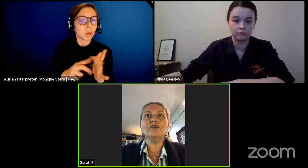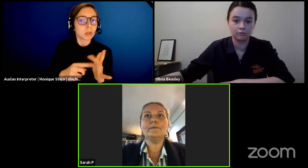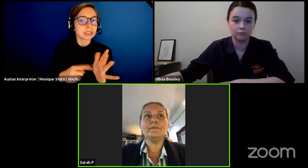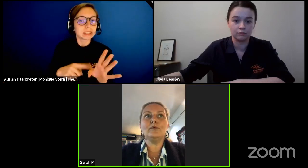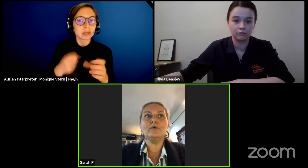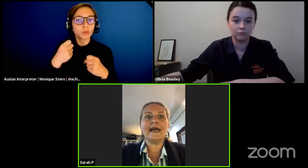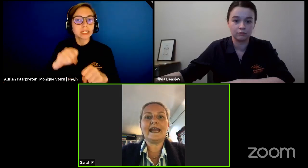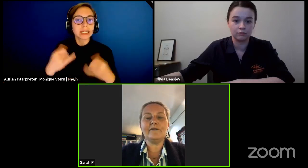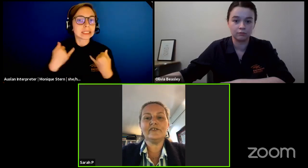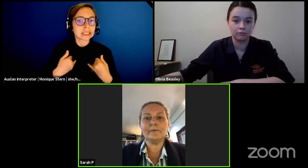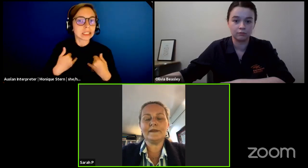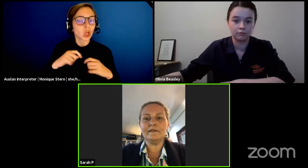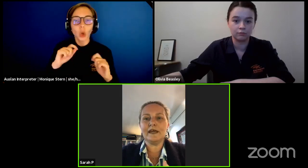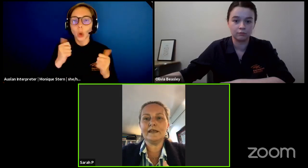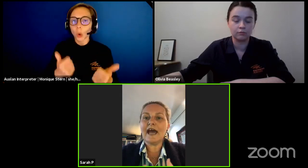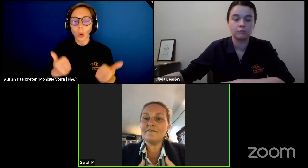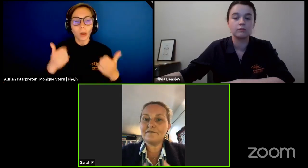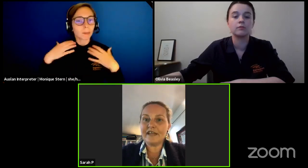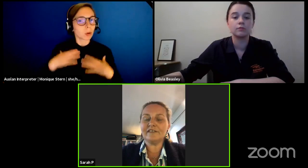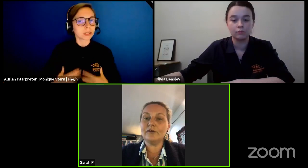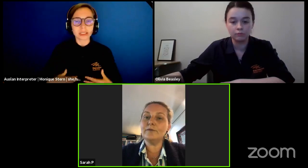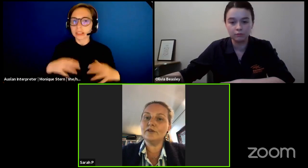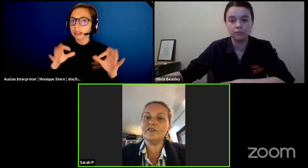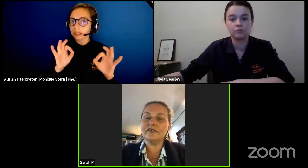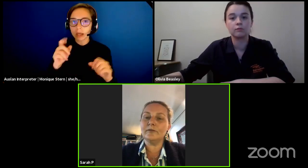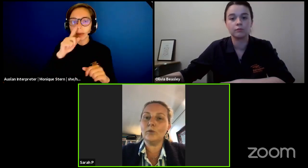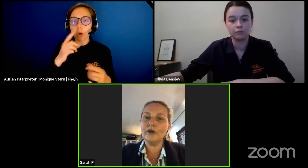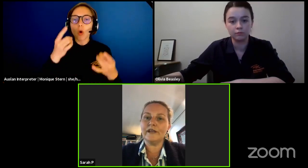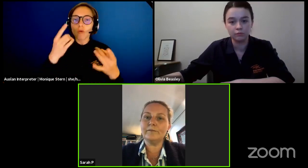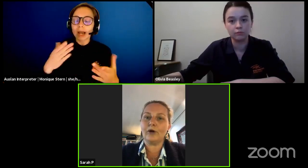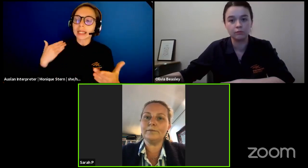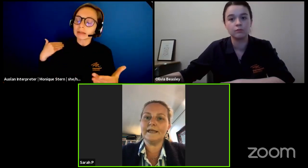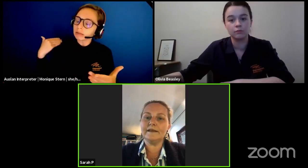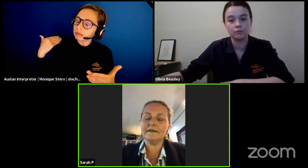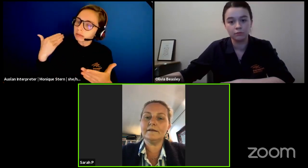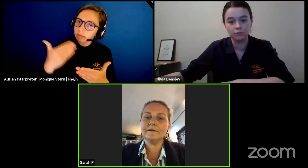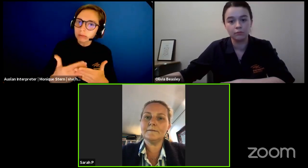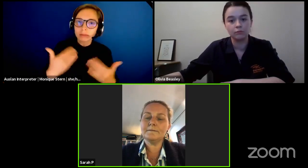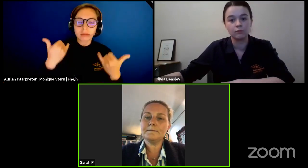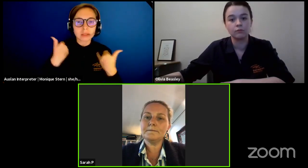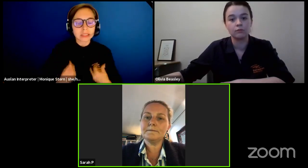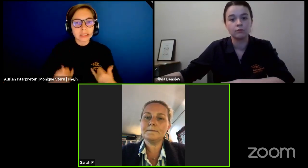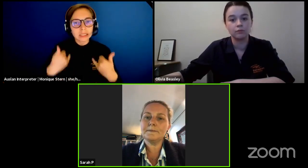and those people that have something that affects their immune system working properly.